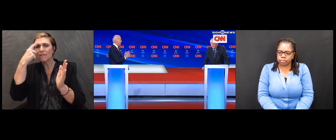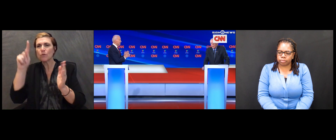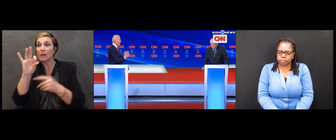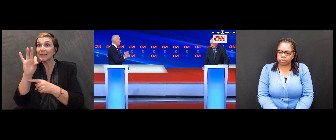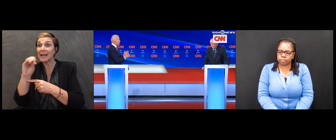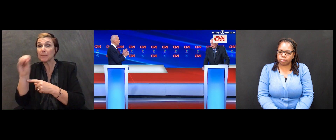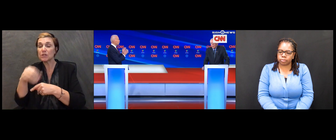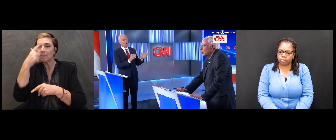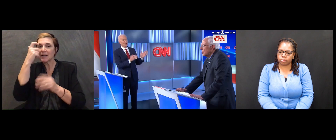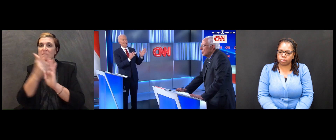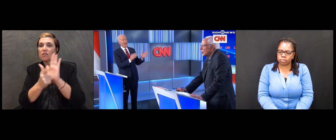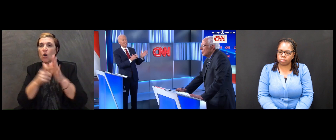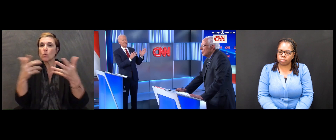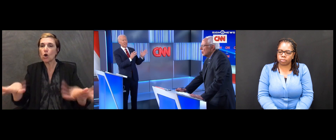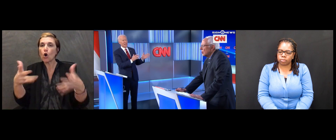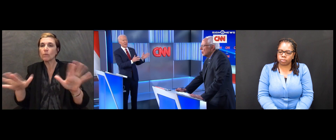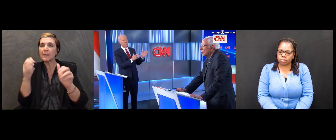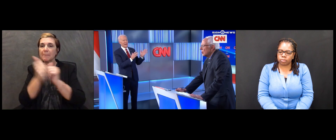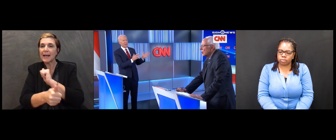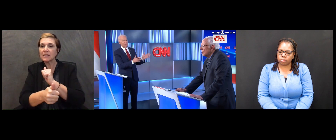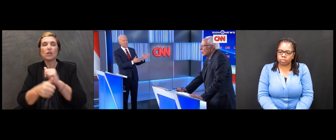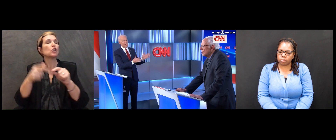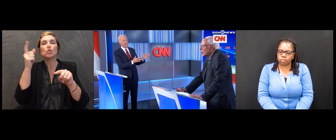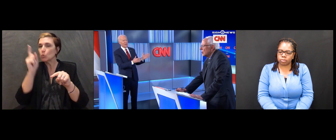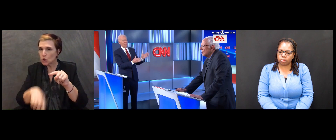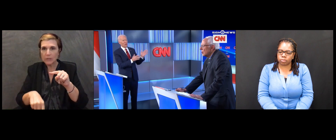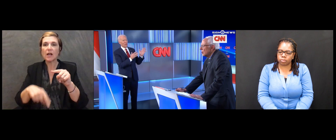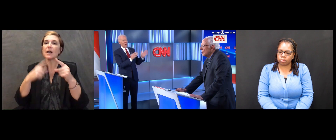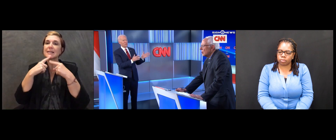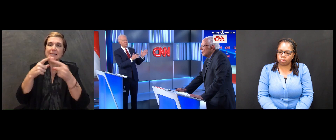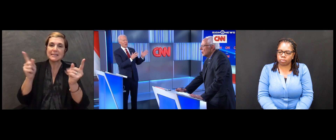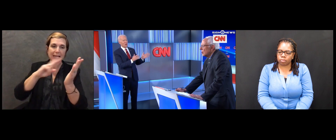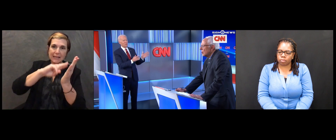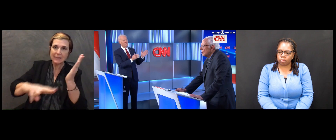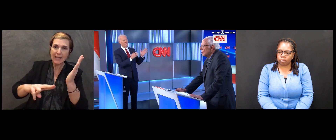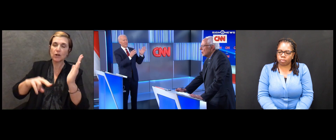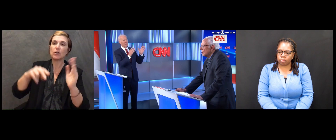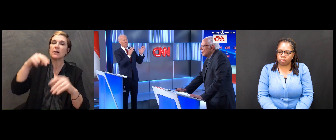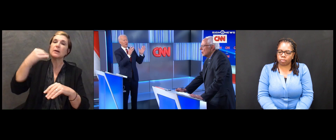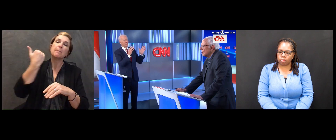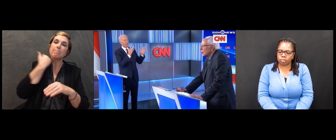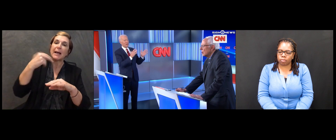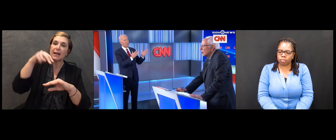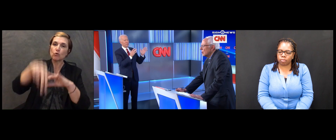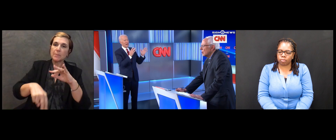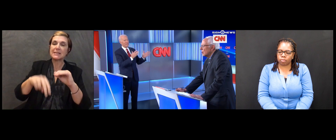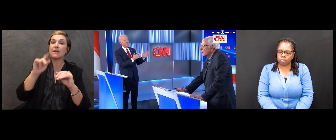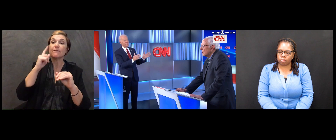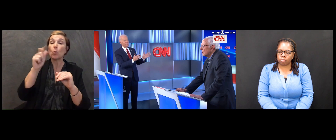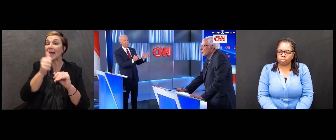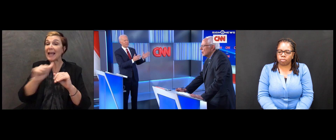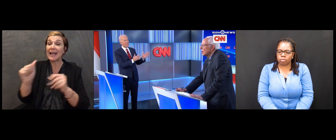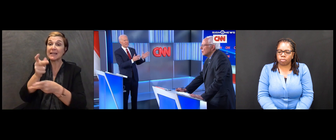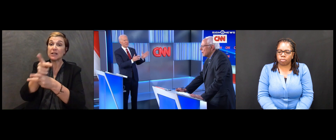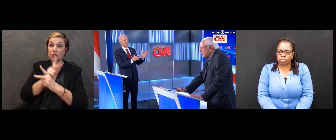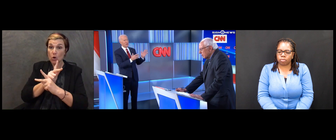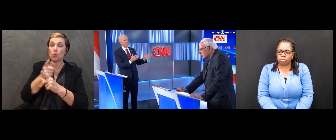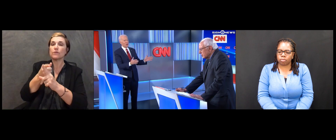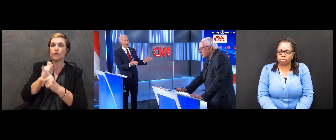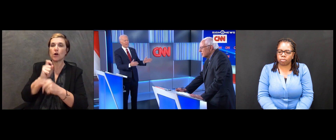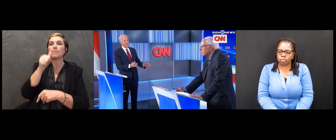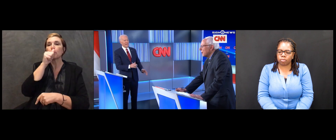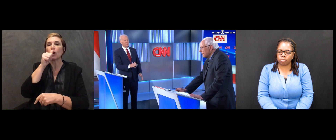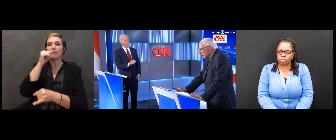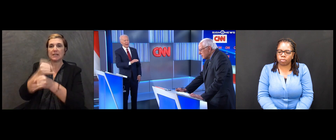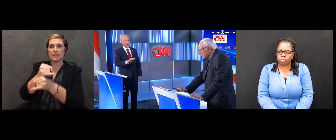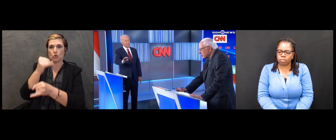been passed. You could not declare bankruptcy for those loans that were from private institutions. You couldn't